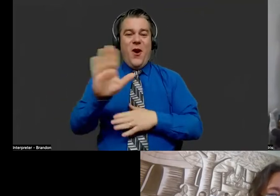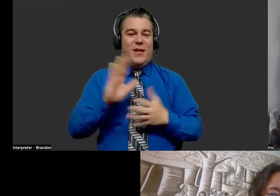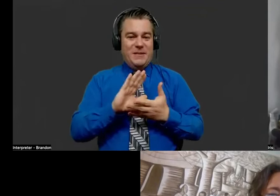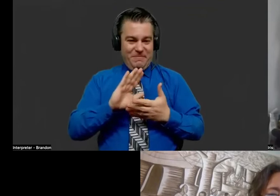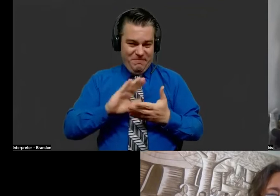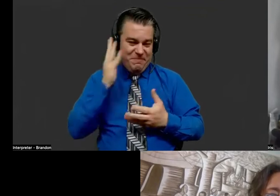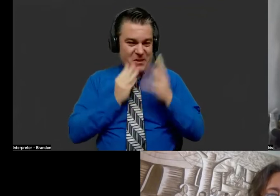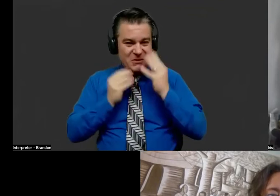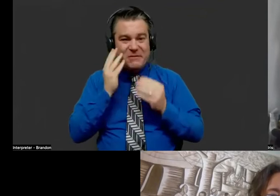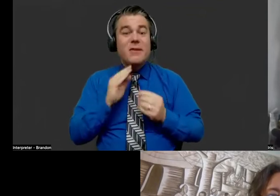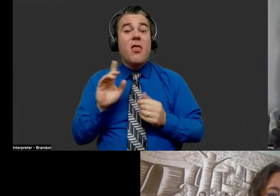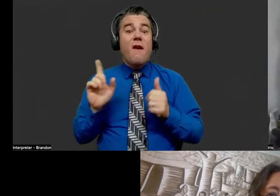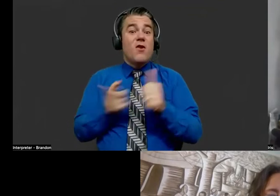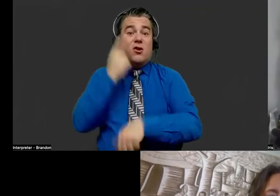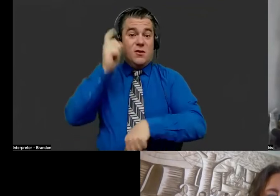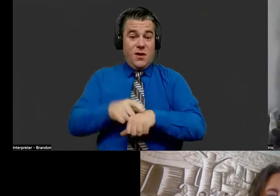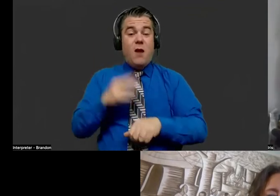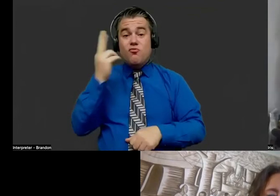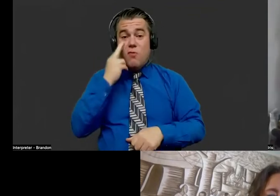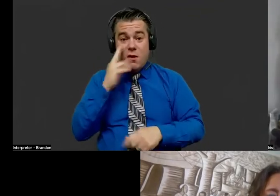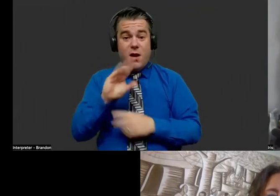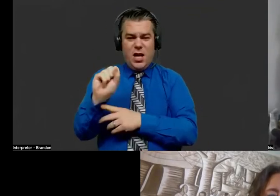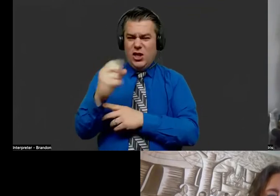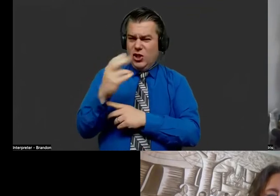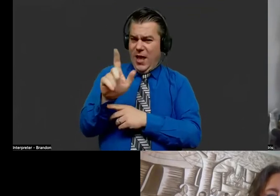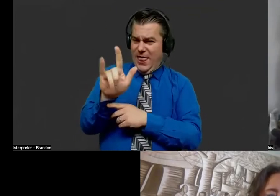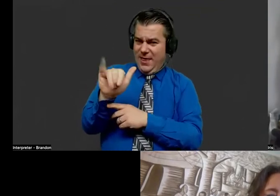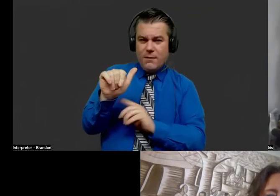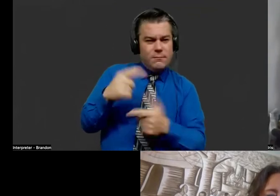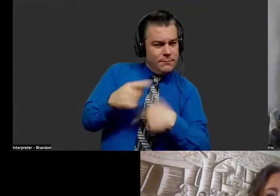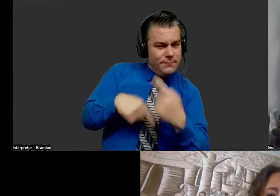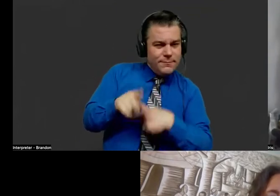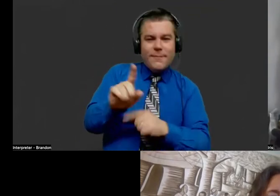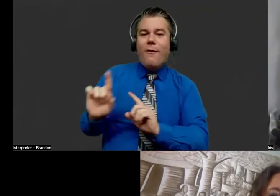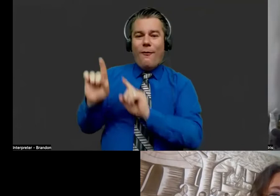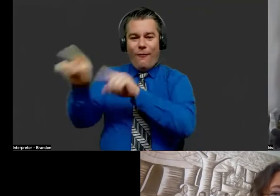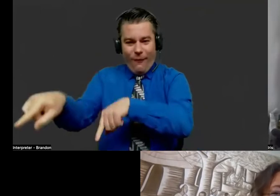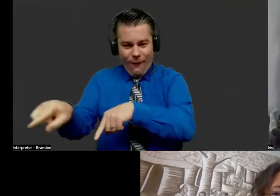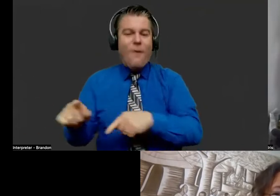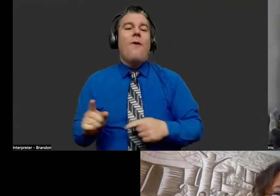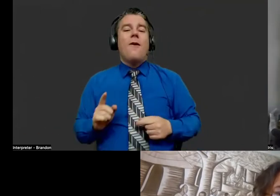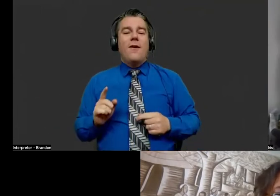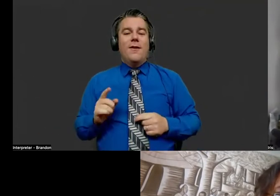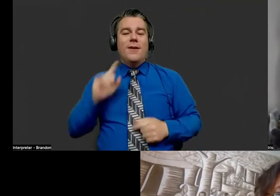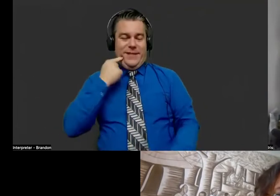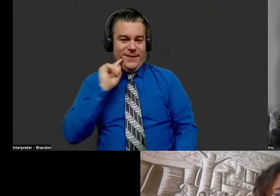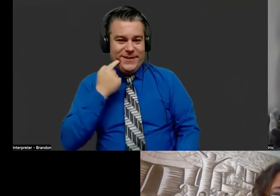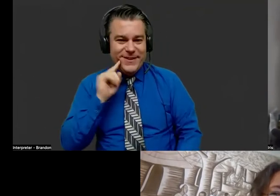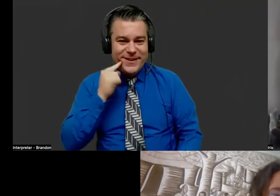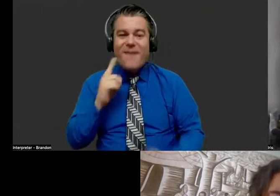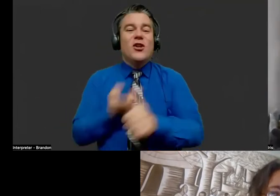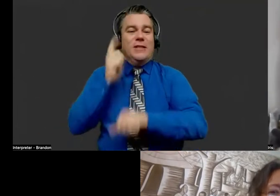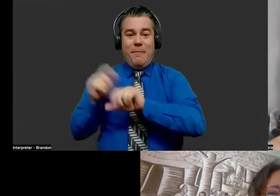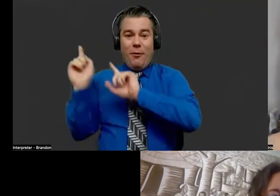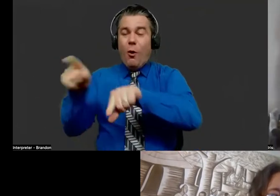Shalia's first convention. And they sent pictures and they shared their experiences, and oh, it was so great.